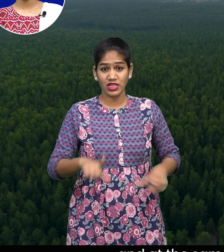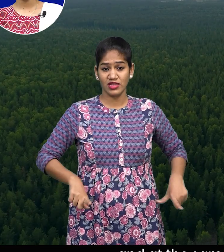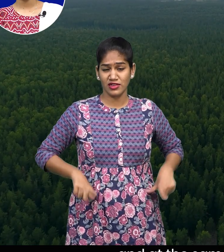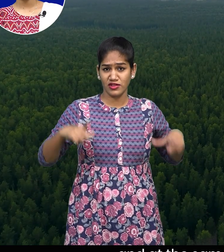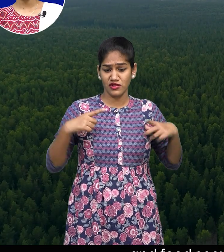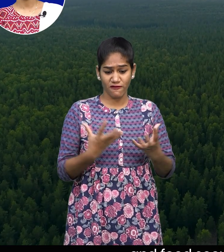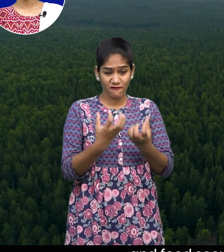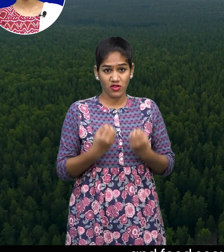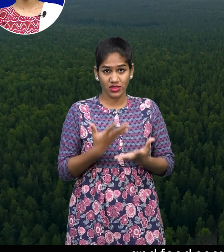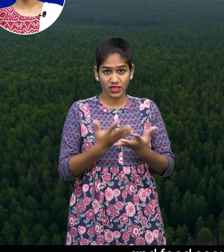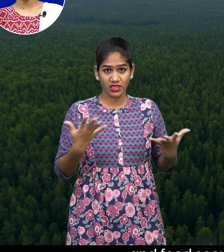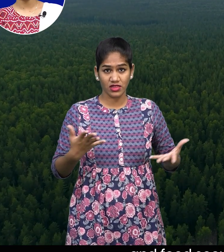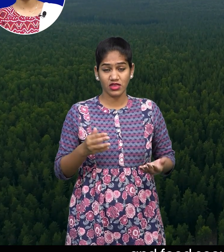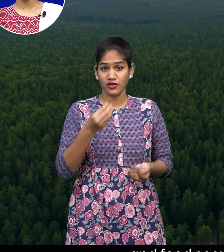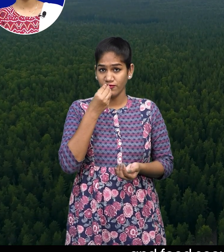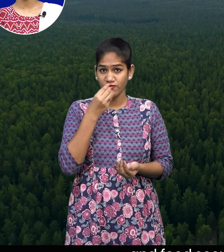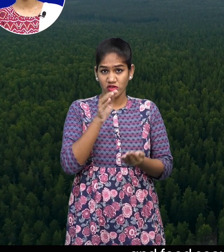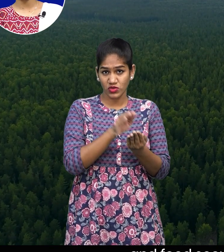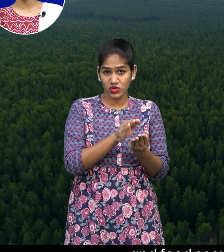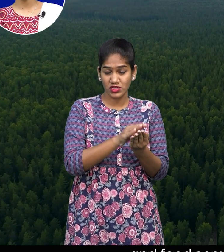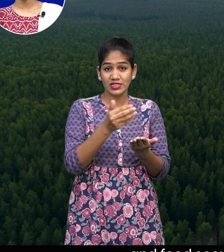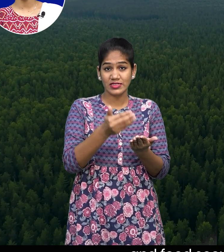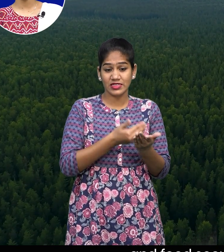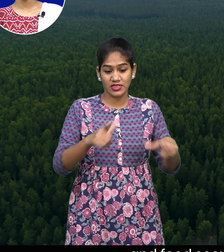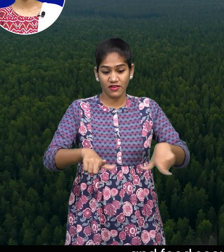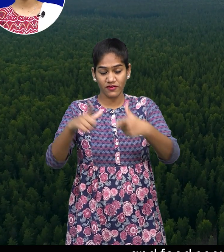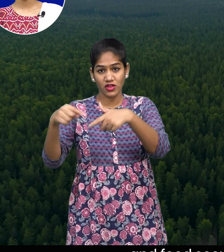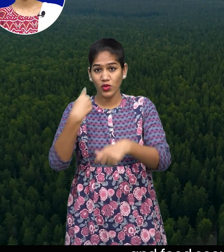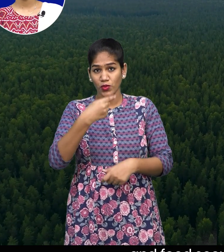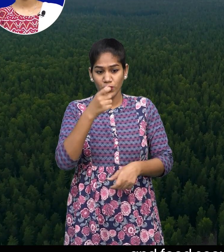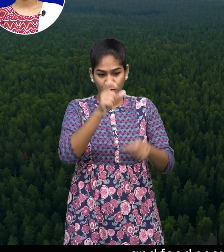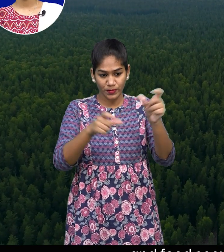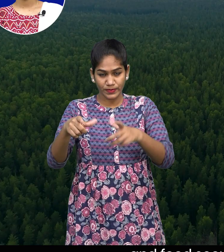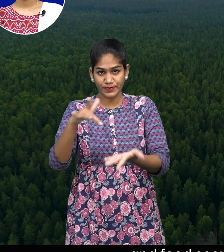livelihood and food security of the forest dwellers.